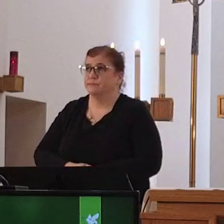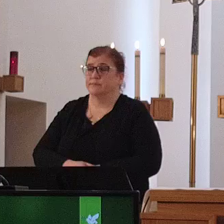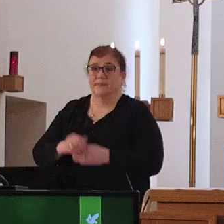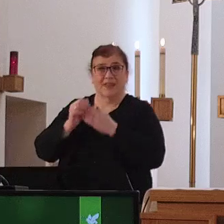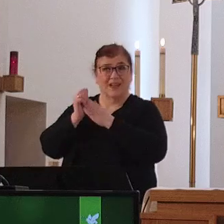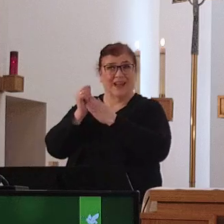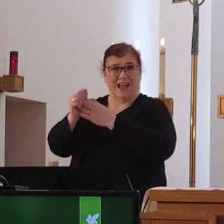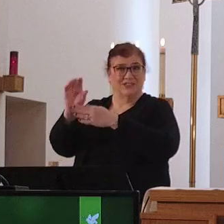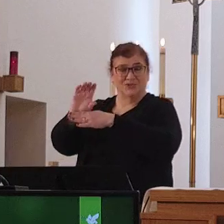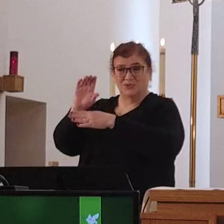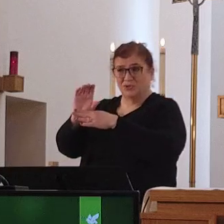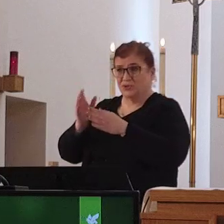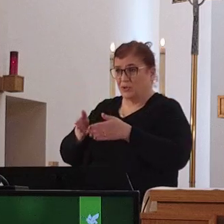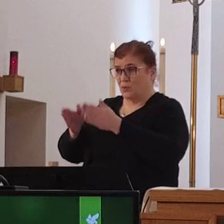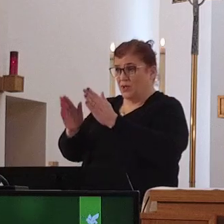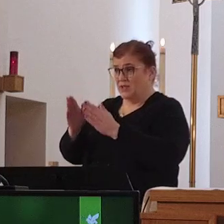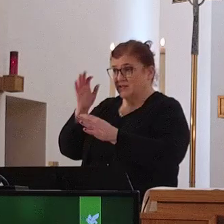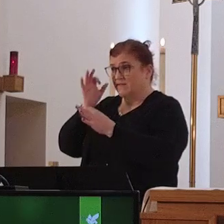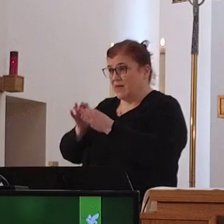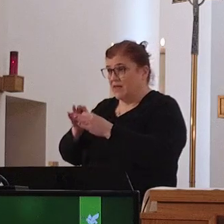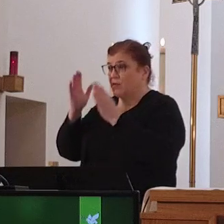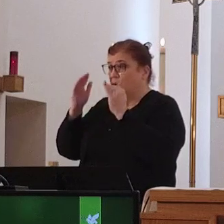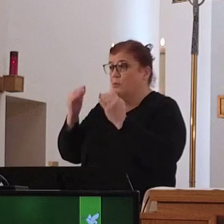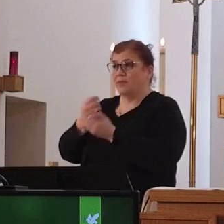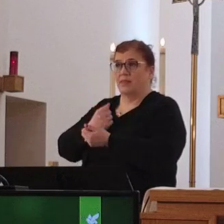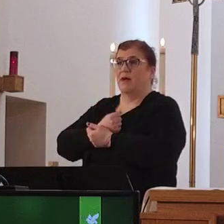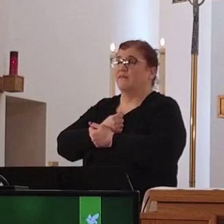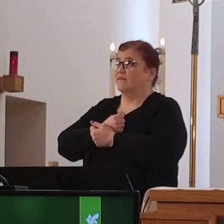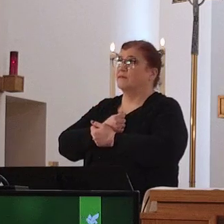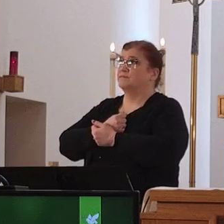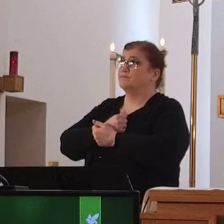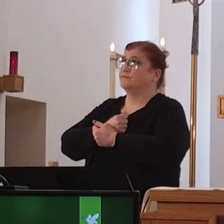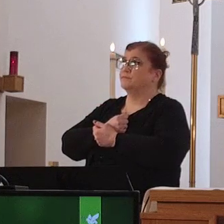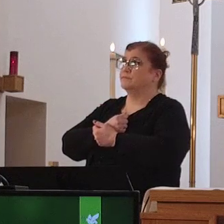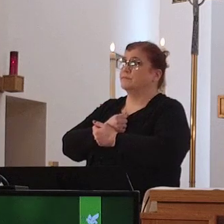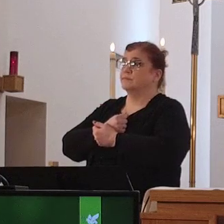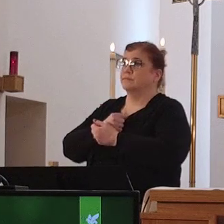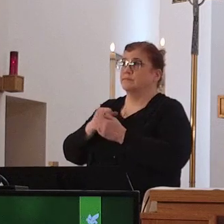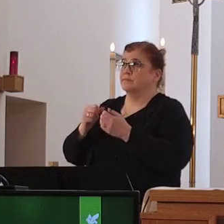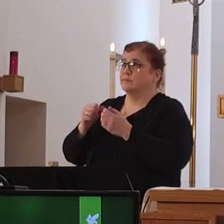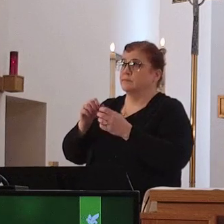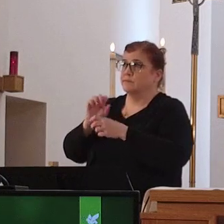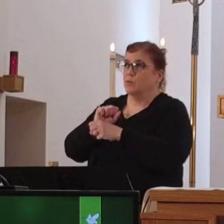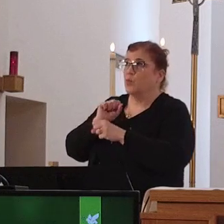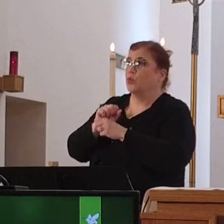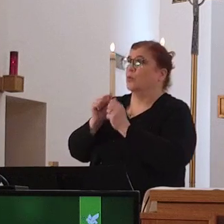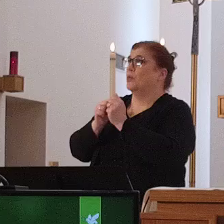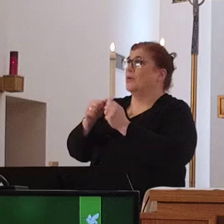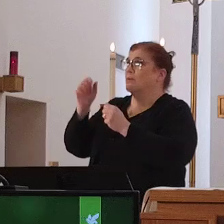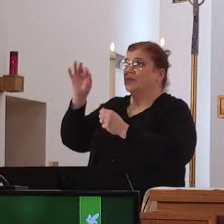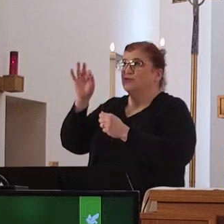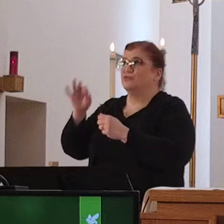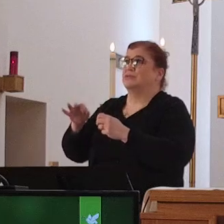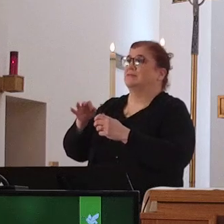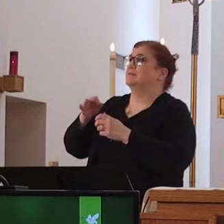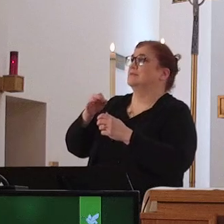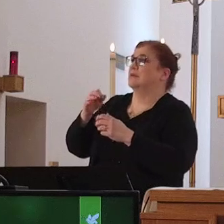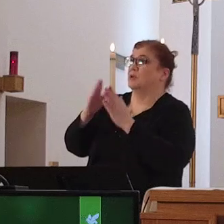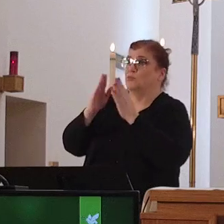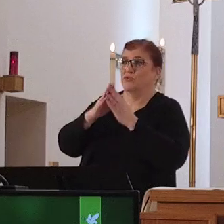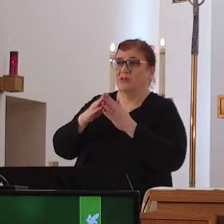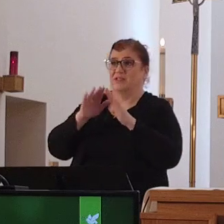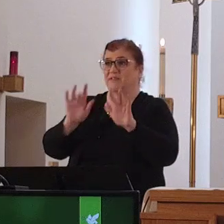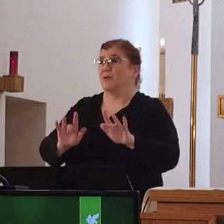Guide your church in the ways of faith, hope, and love. Cultivate ministries and communities of compassion that